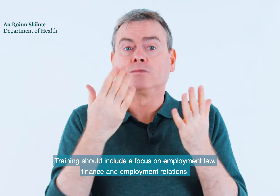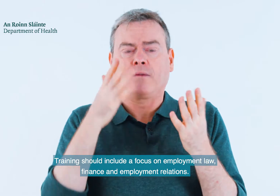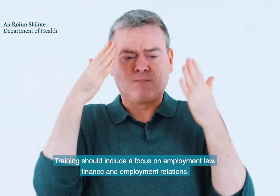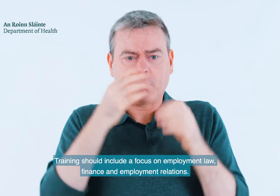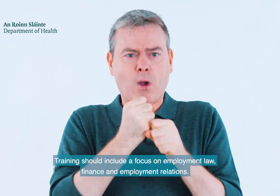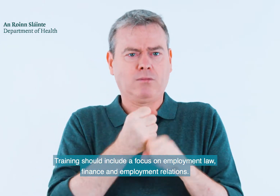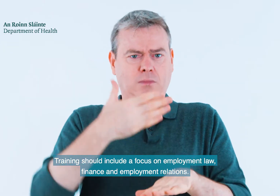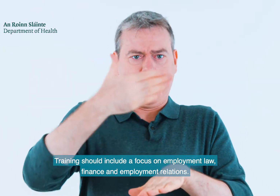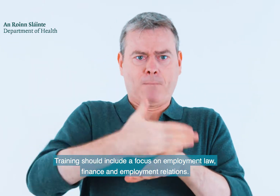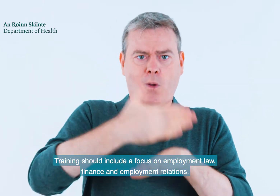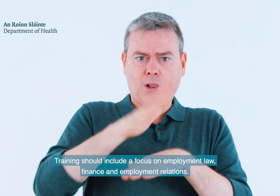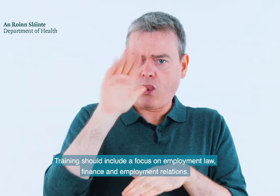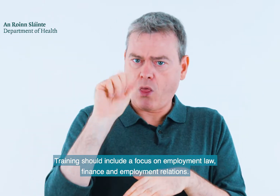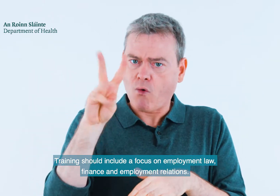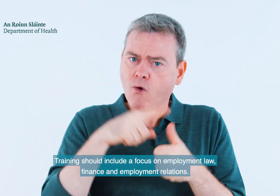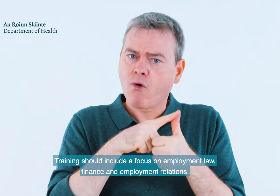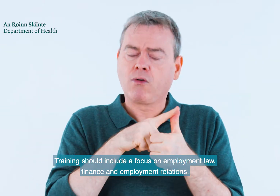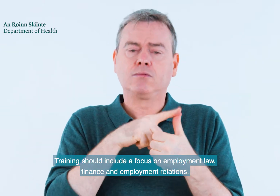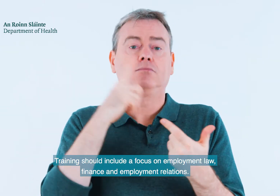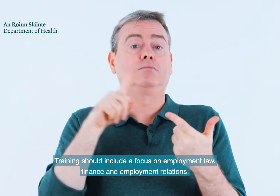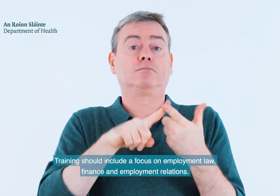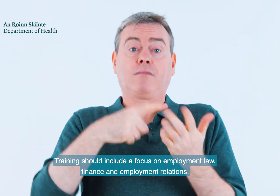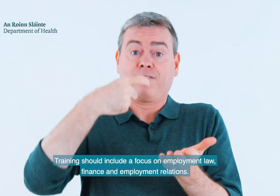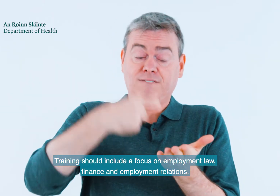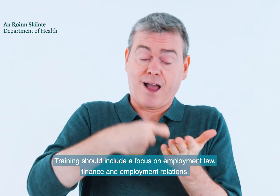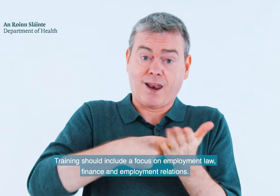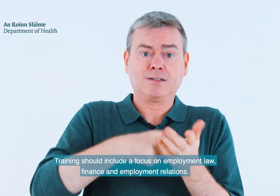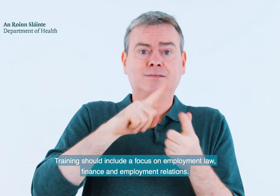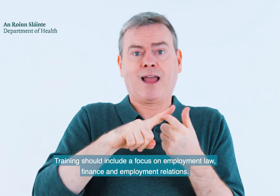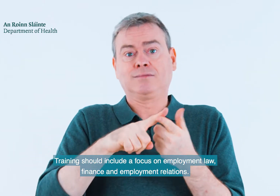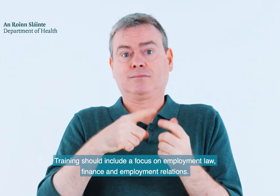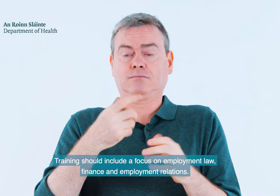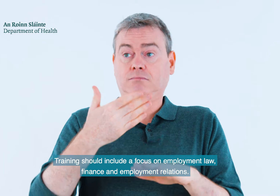Training should include a focus on employment law, finance and employment relations.